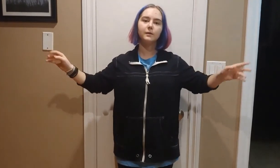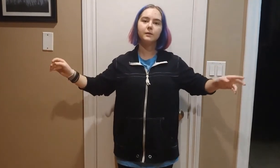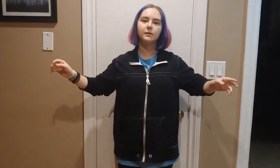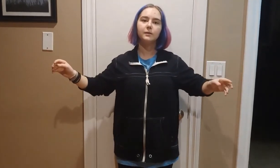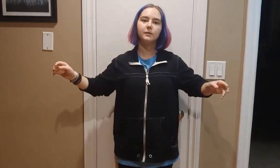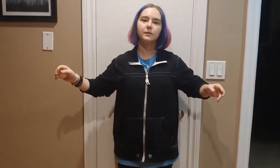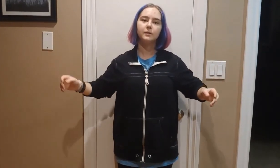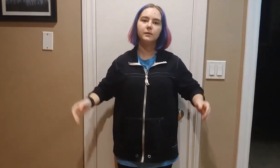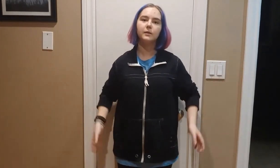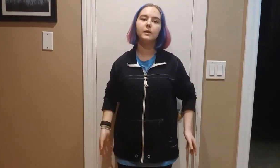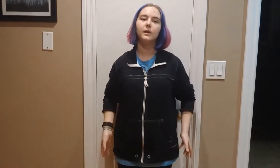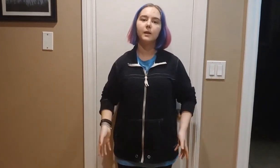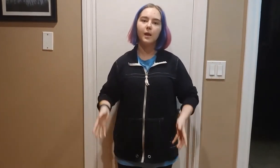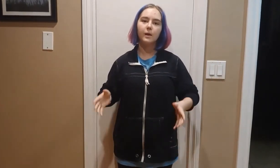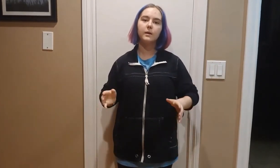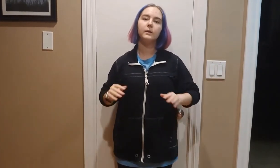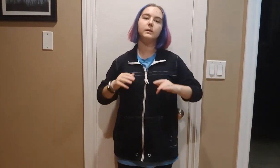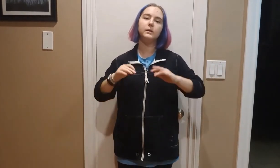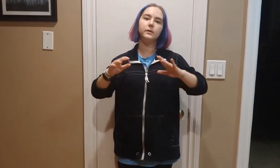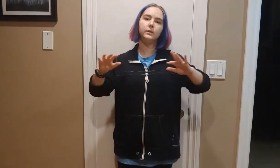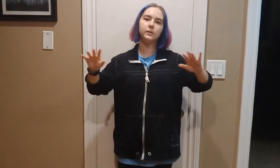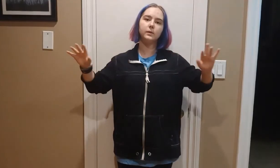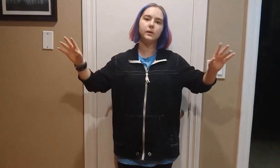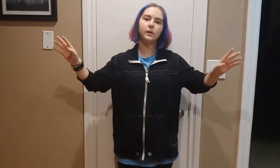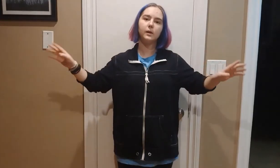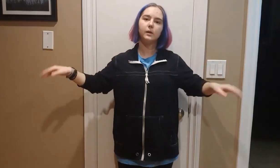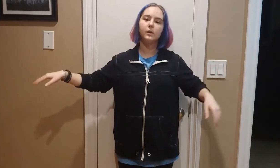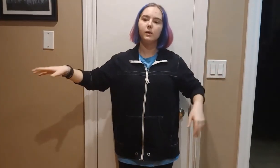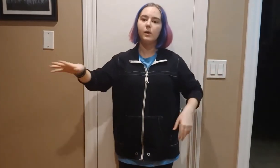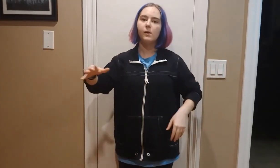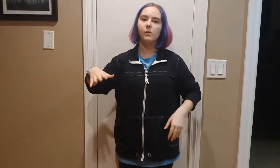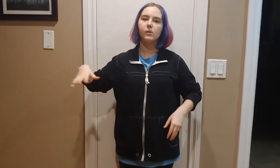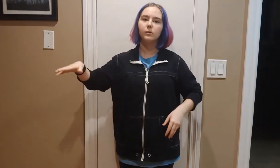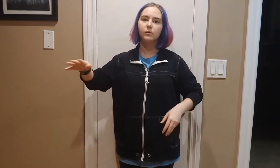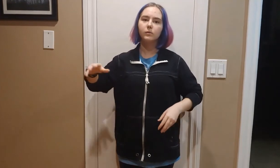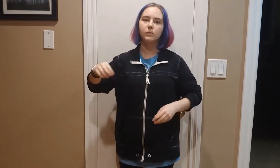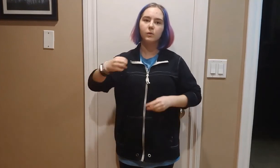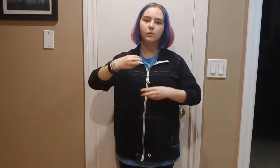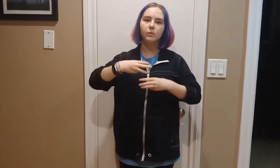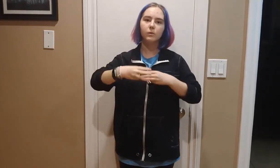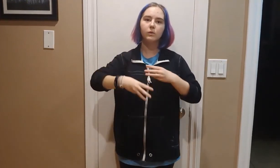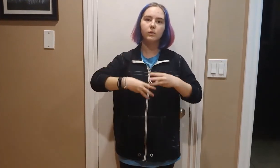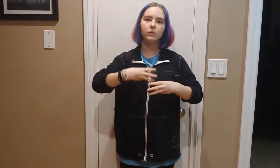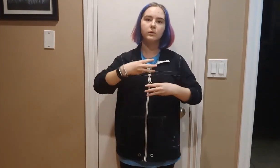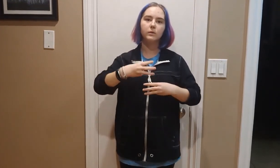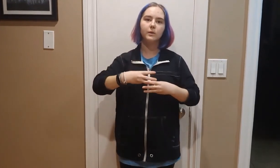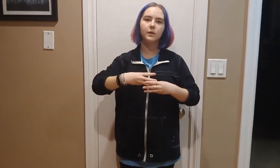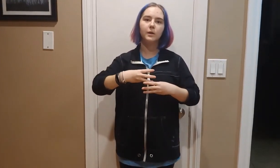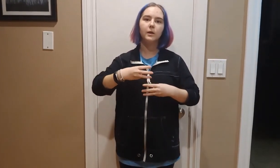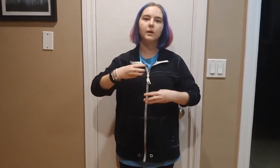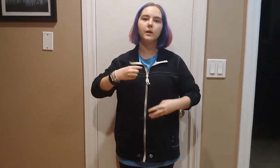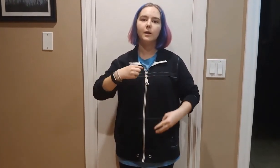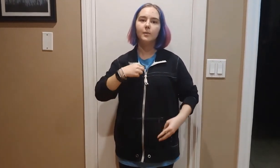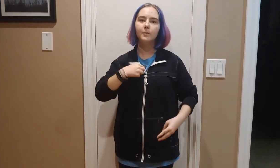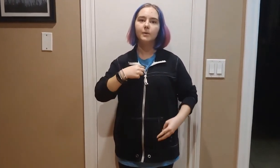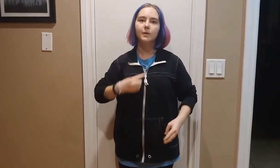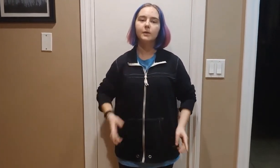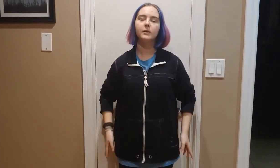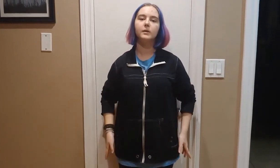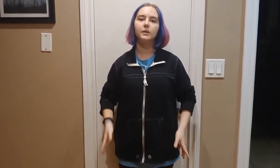shine. Let it shine around the world. I'm gonna